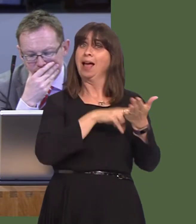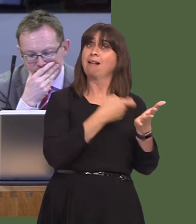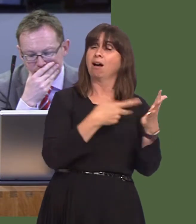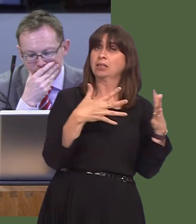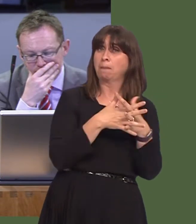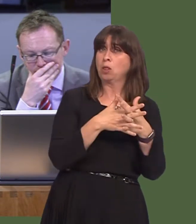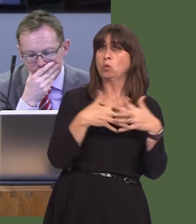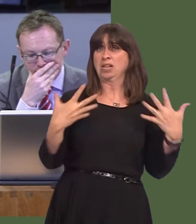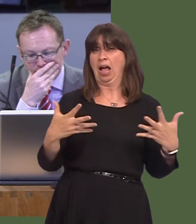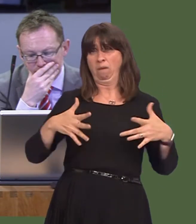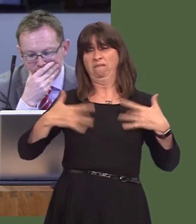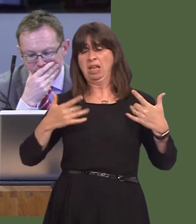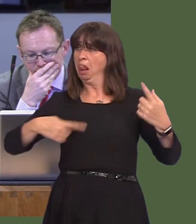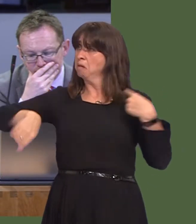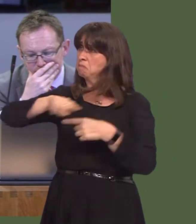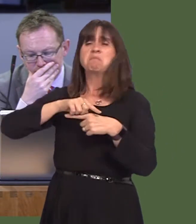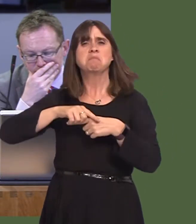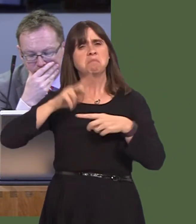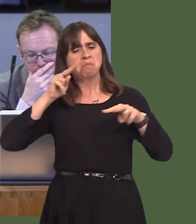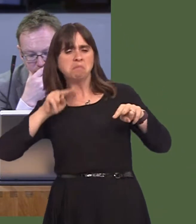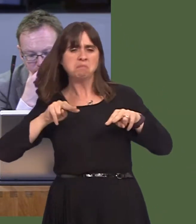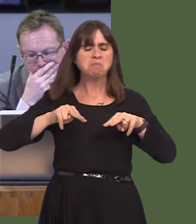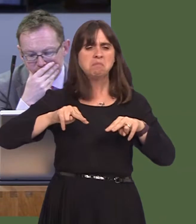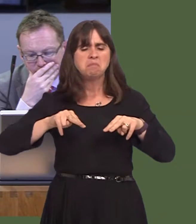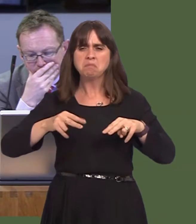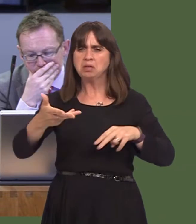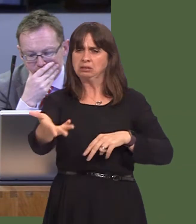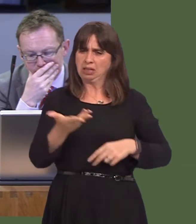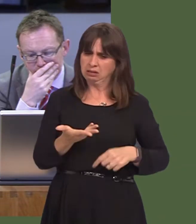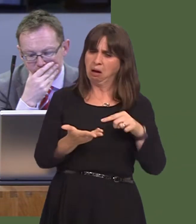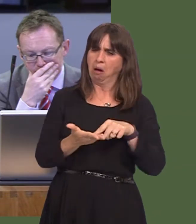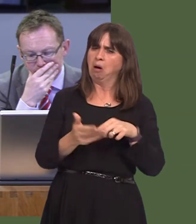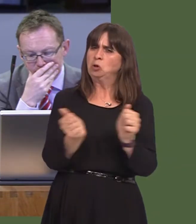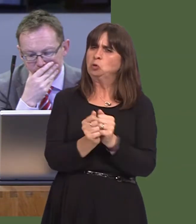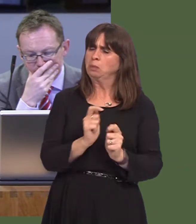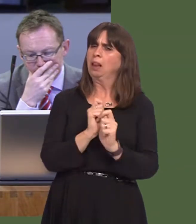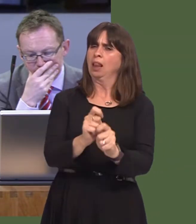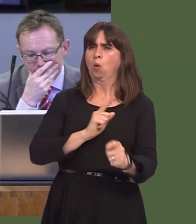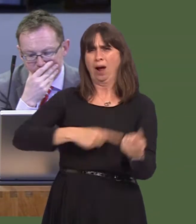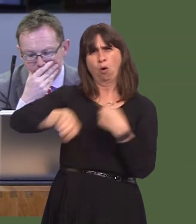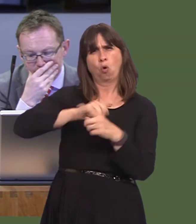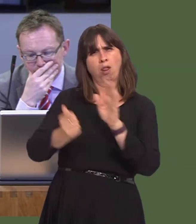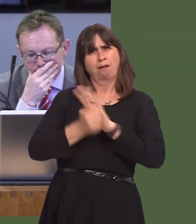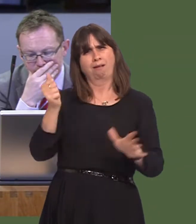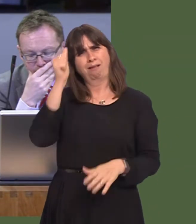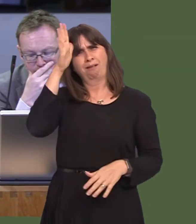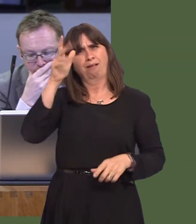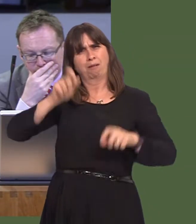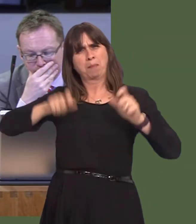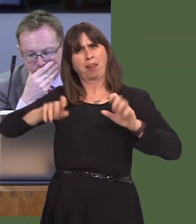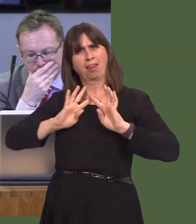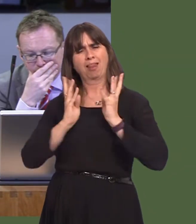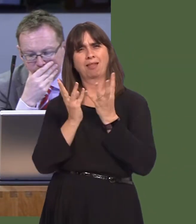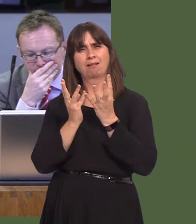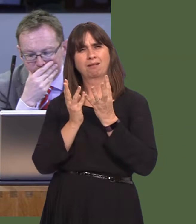have probably reached a position that they've put forward that is based on expert advice and opinion. However, there is also